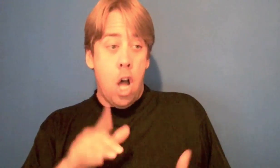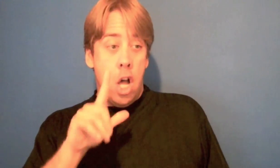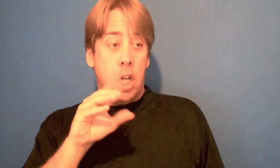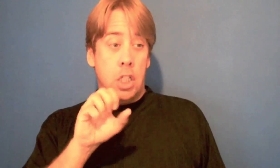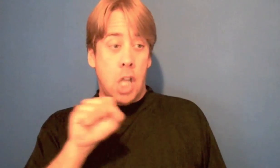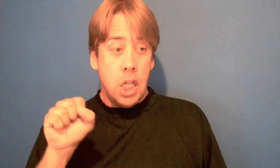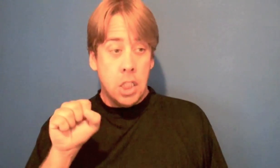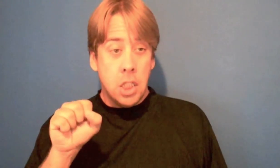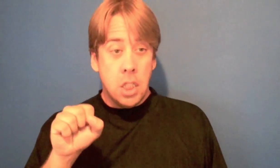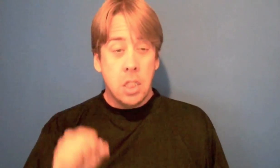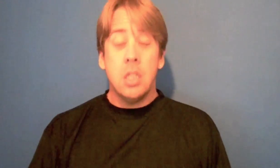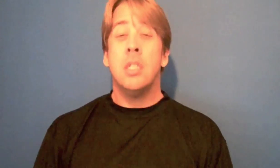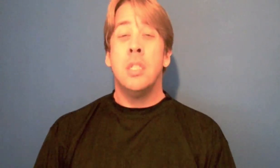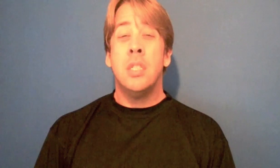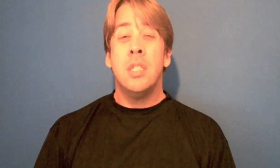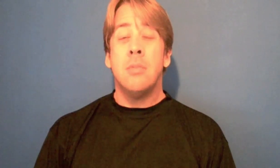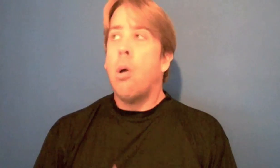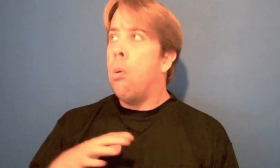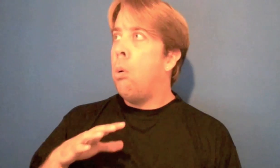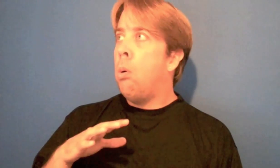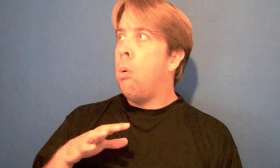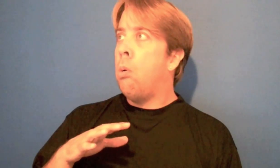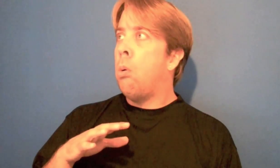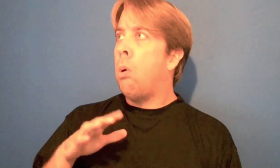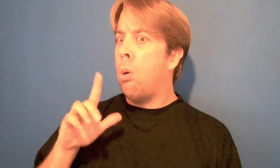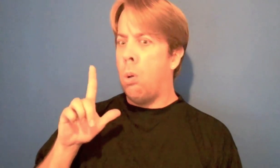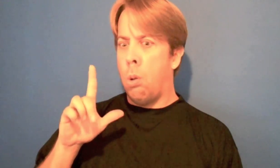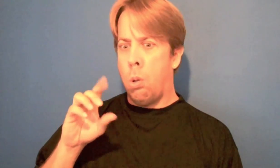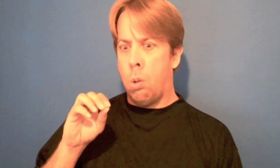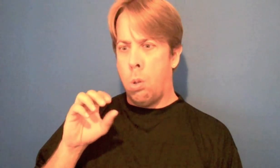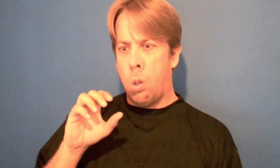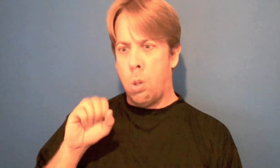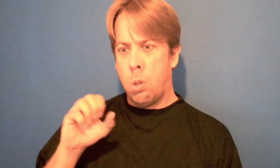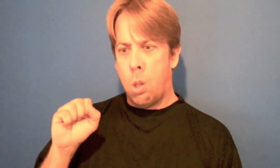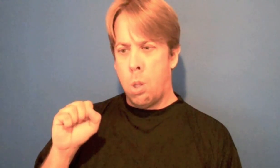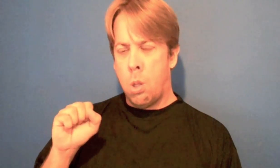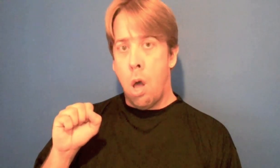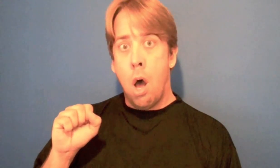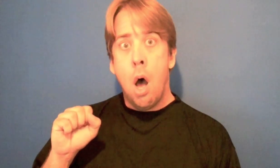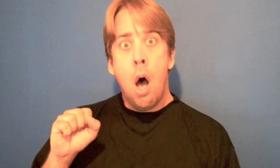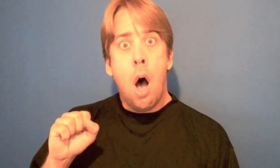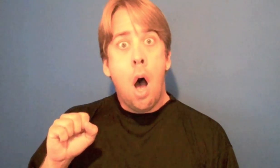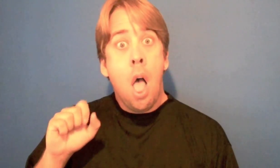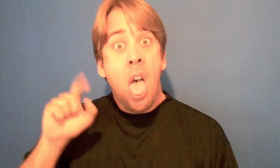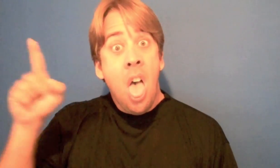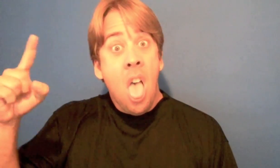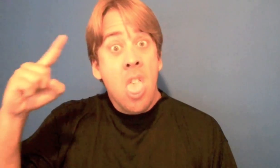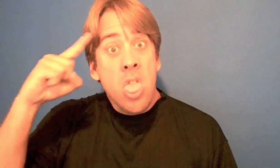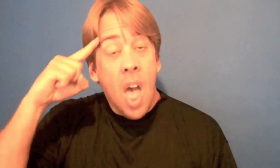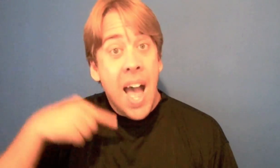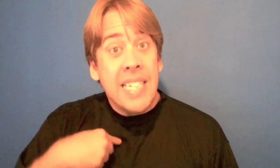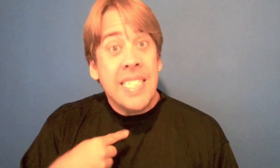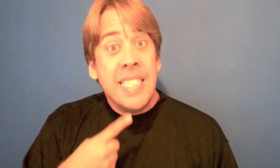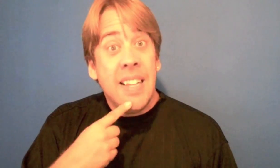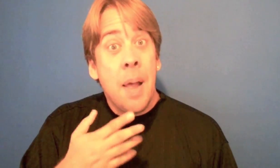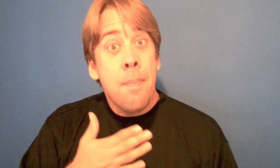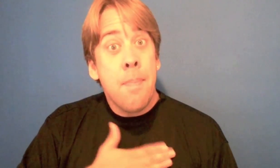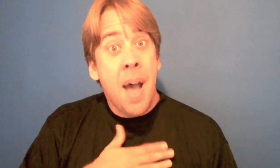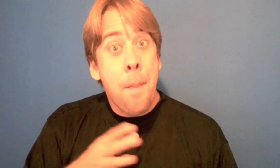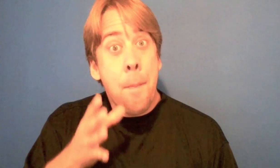his loss. My loss? And that's when I realized They